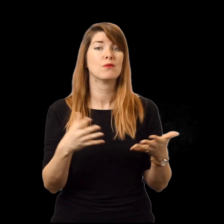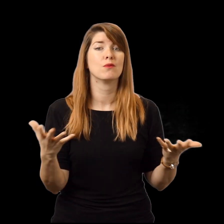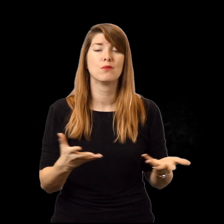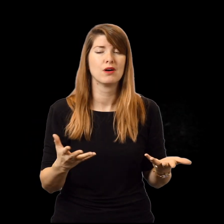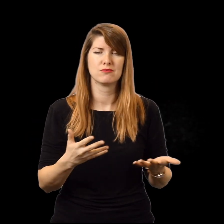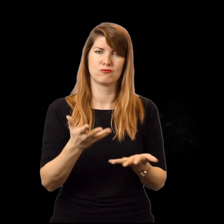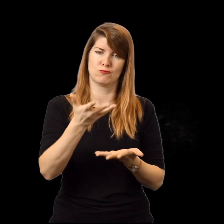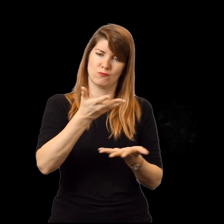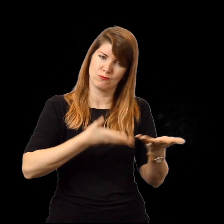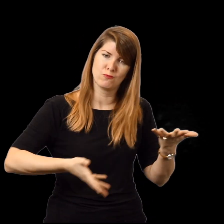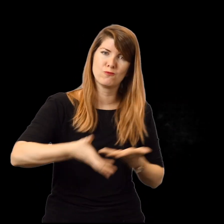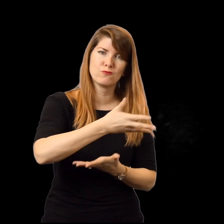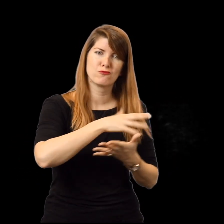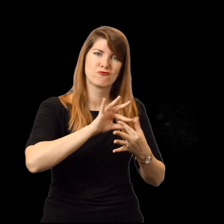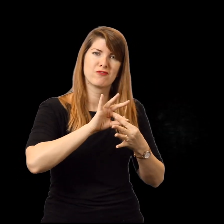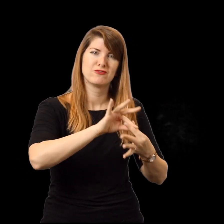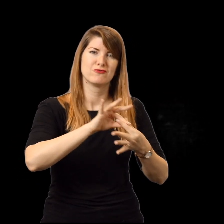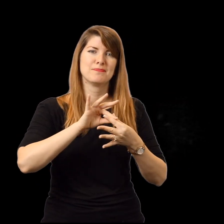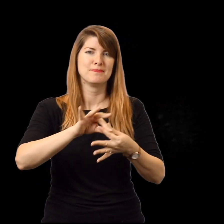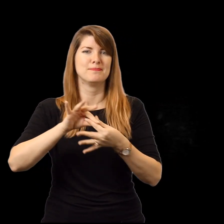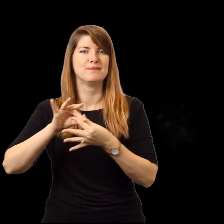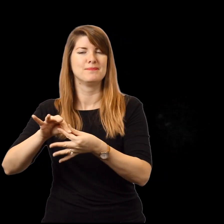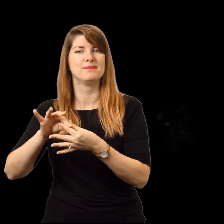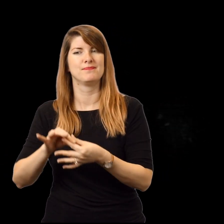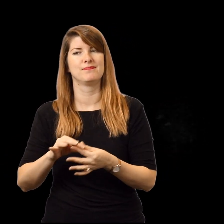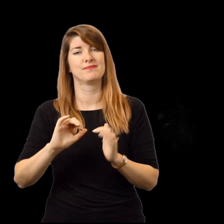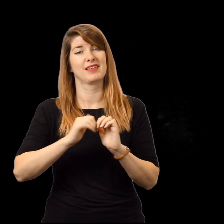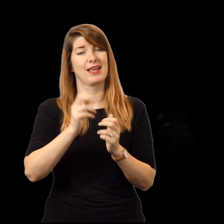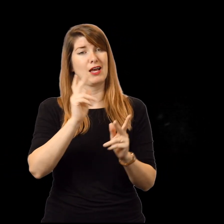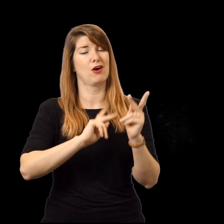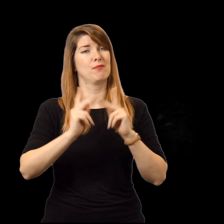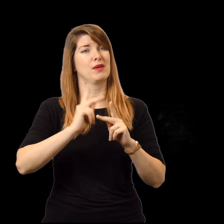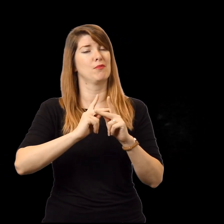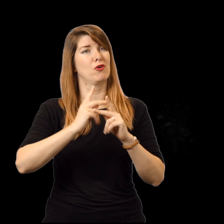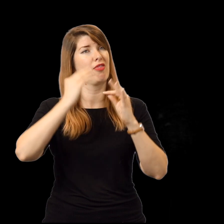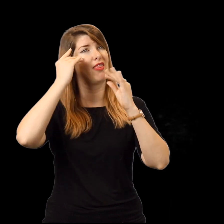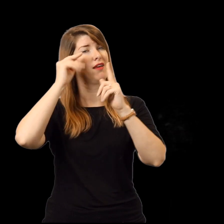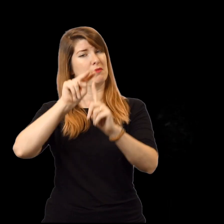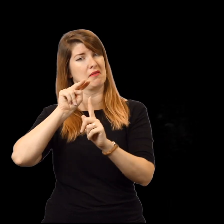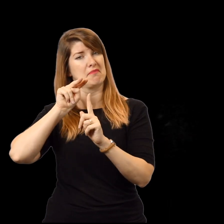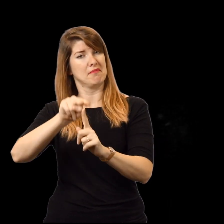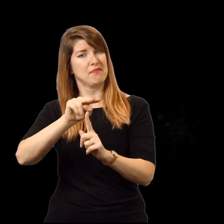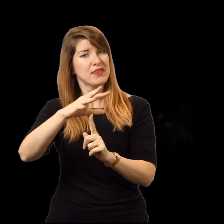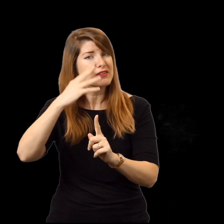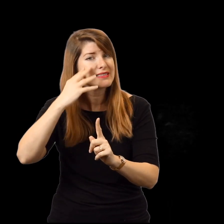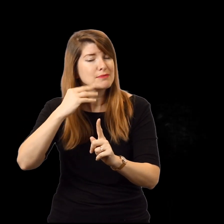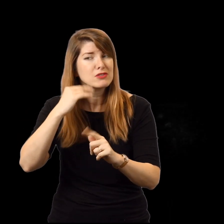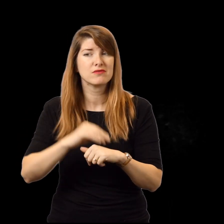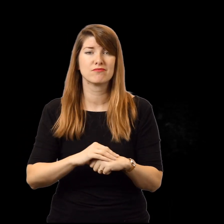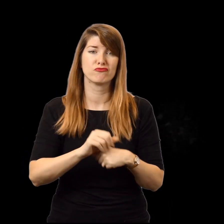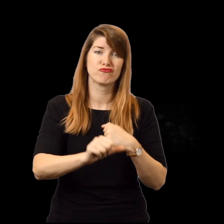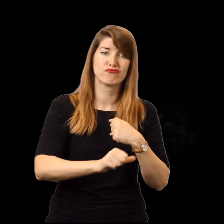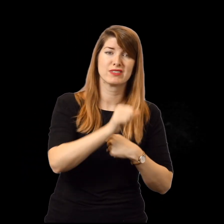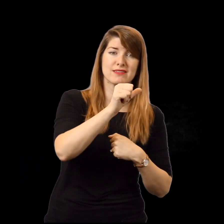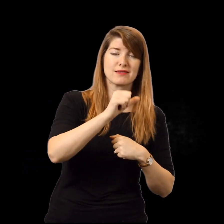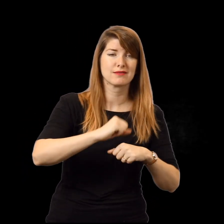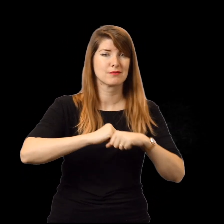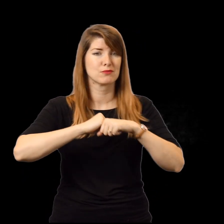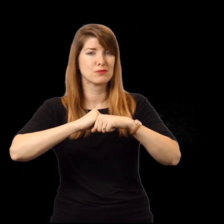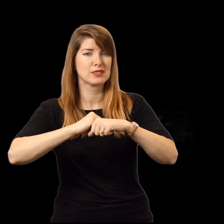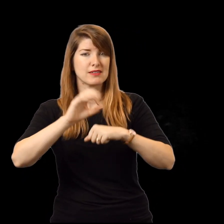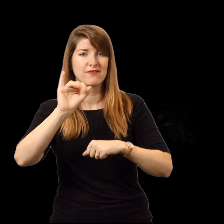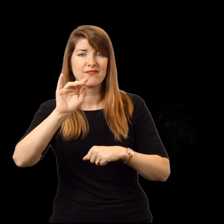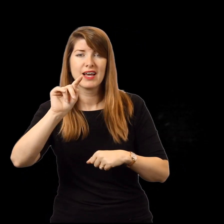And they're focusing on social relationship experiences, how people think about their experiences, the risk